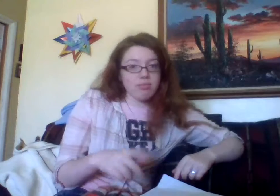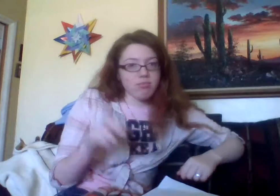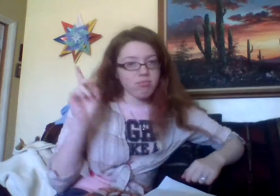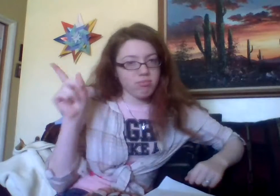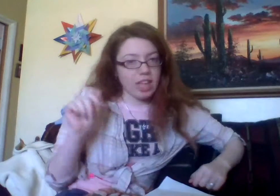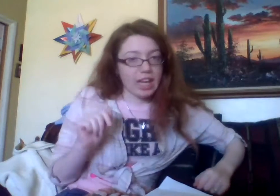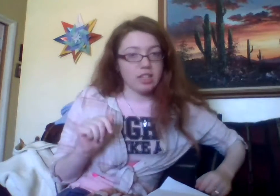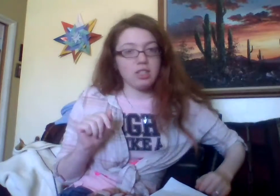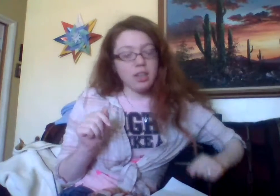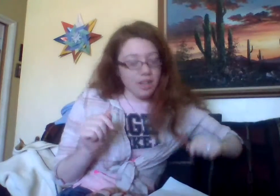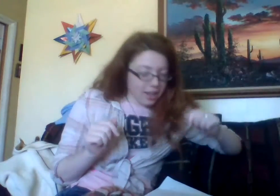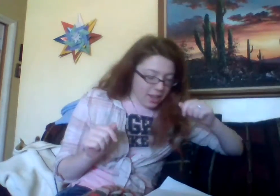Plants.